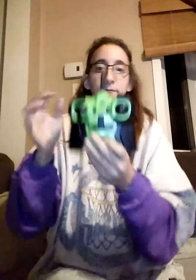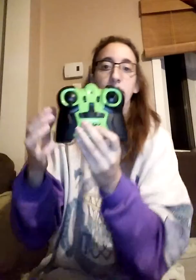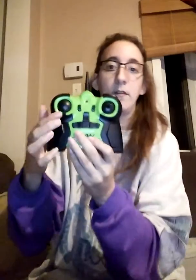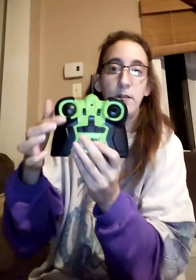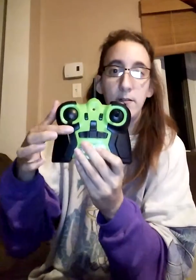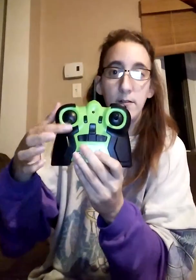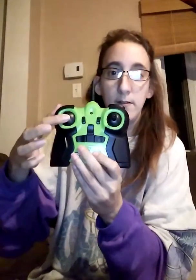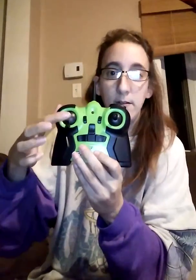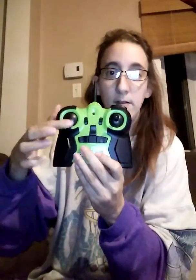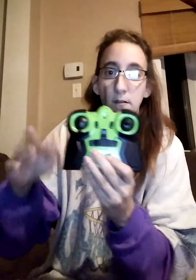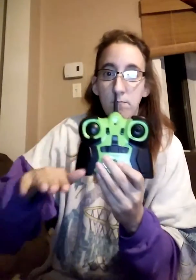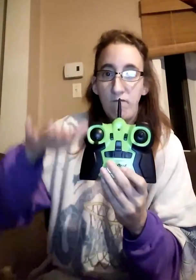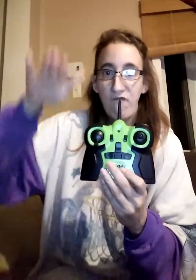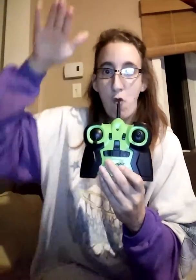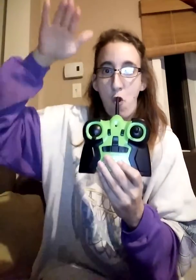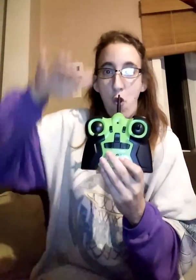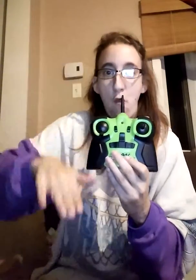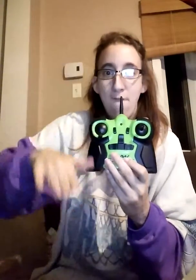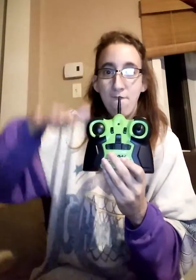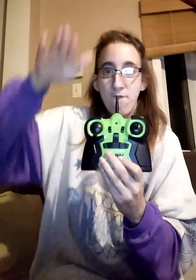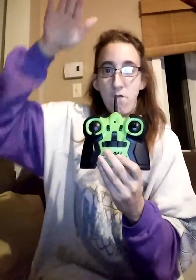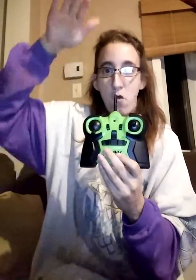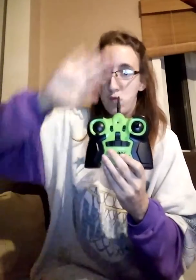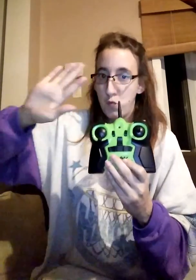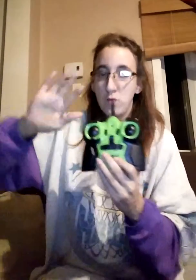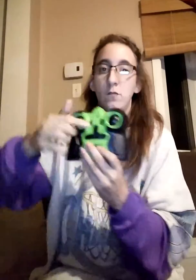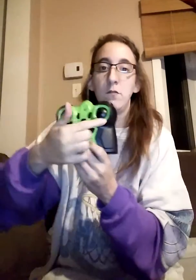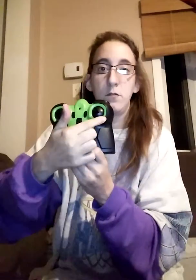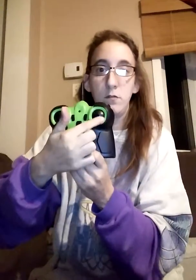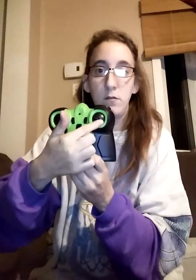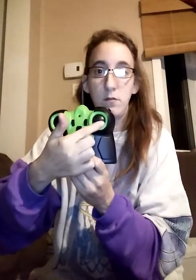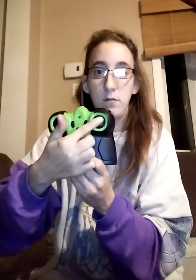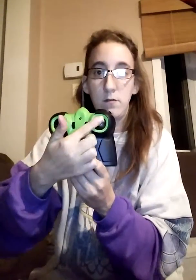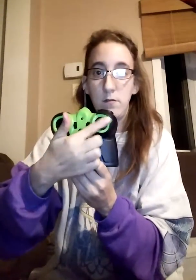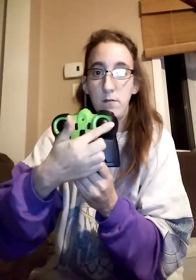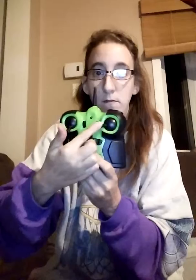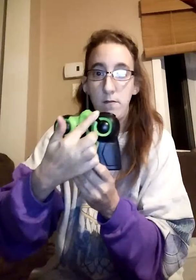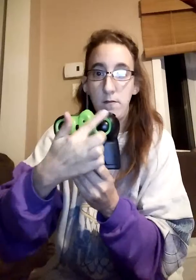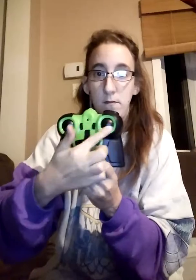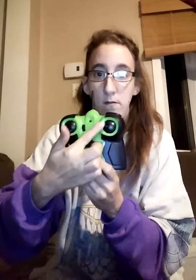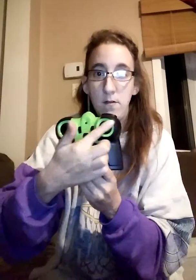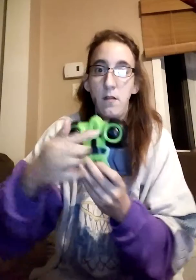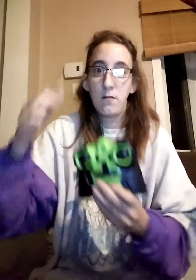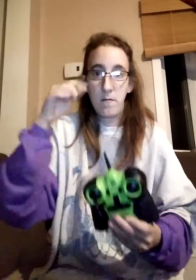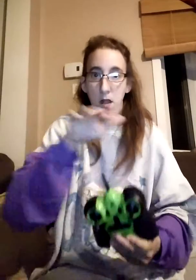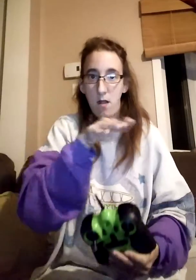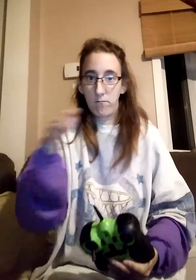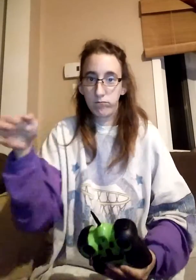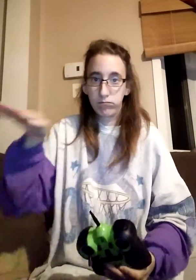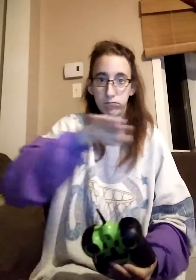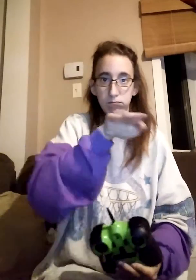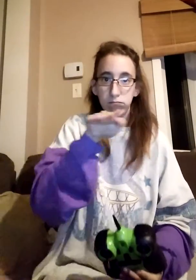huh? Doug McQuaid, I read your file. You got a lot of something special going on there, young man. What the hell was that?